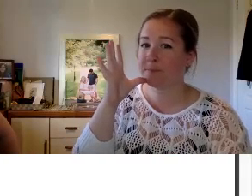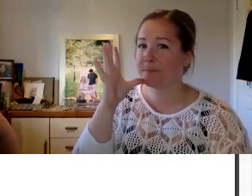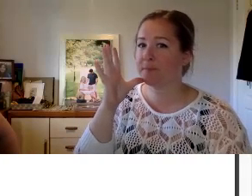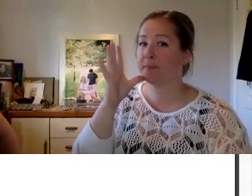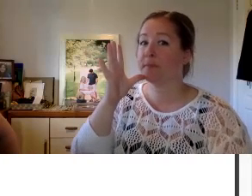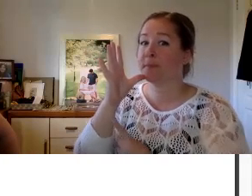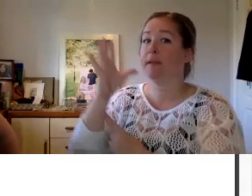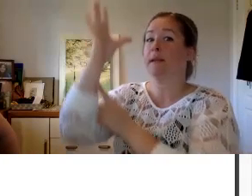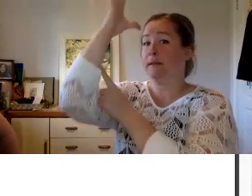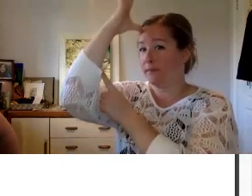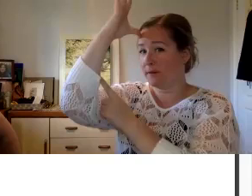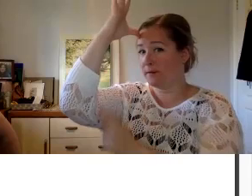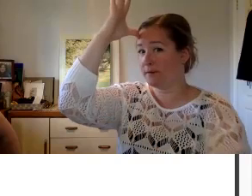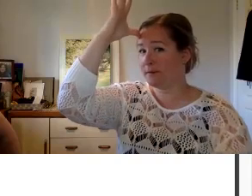Mom.